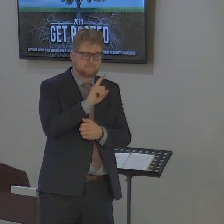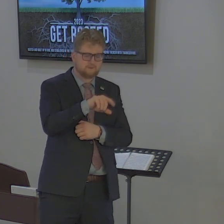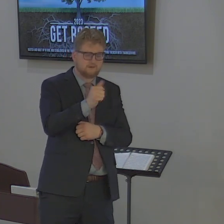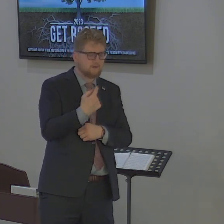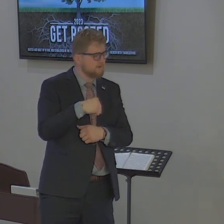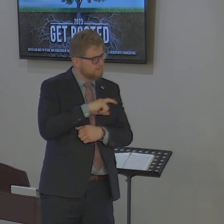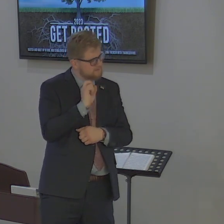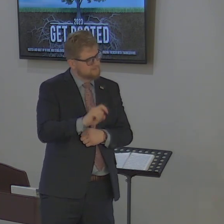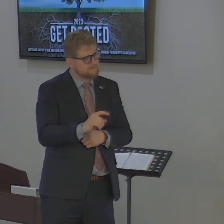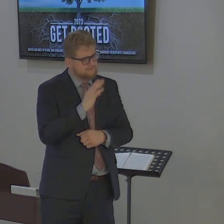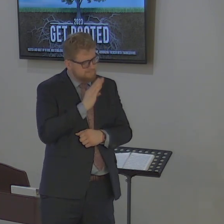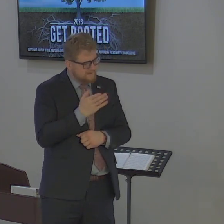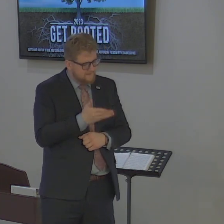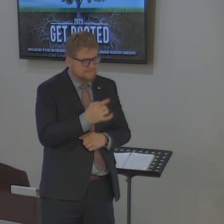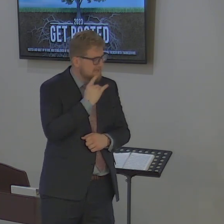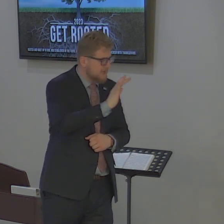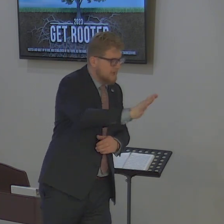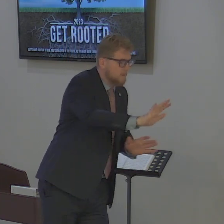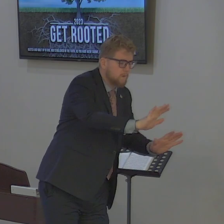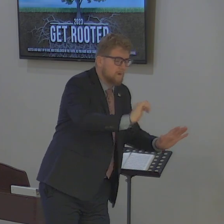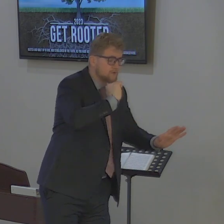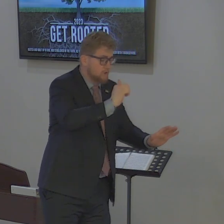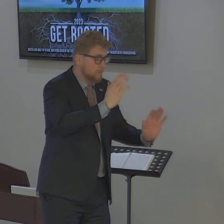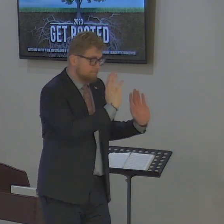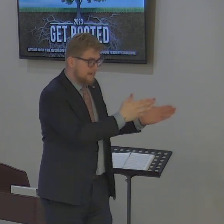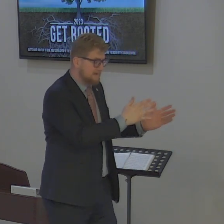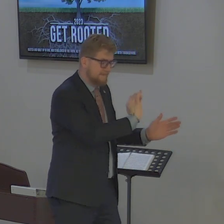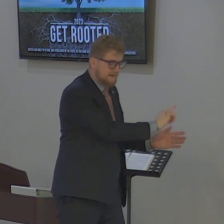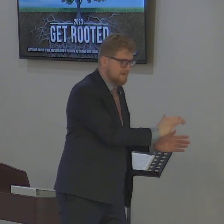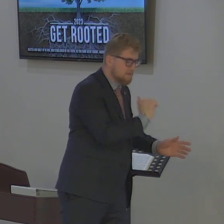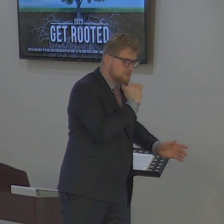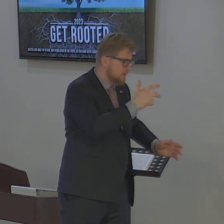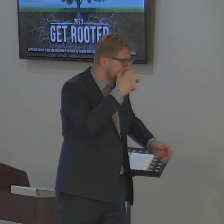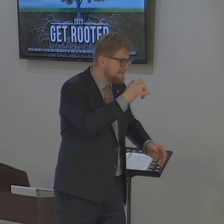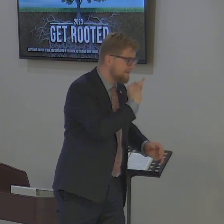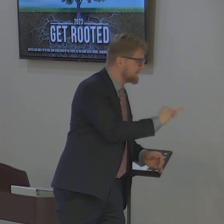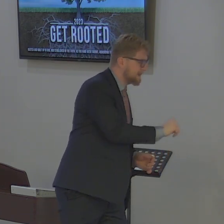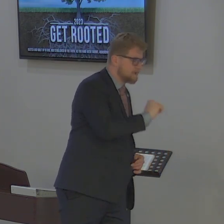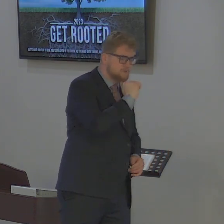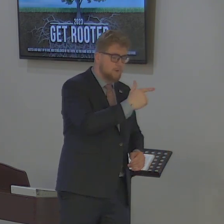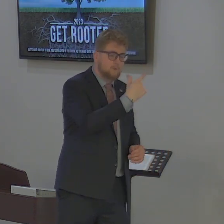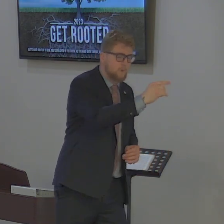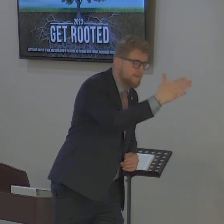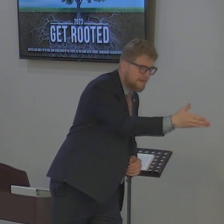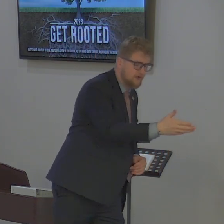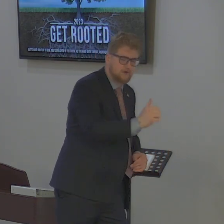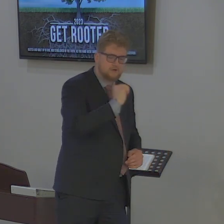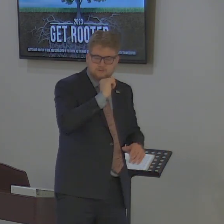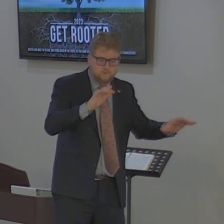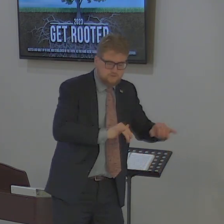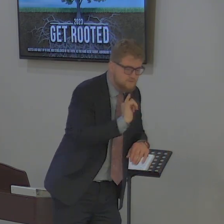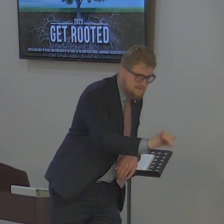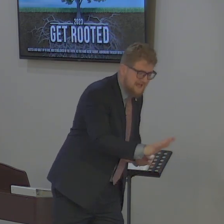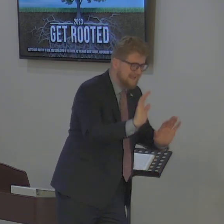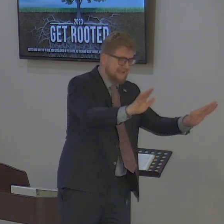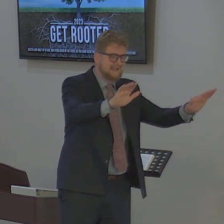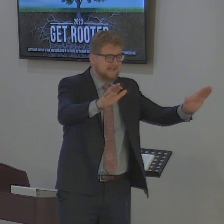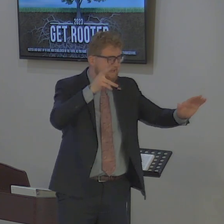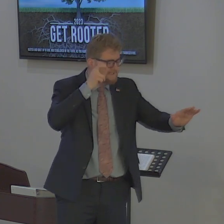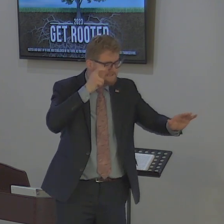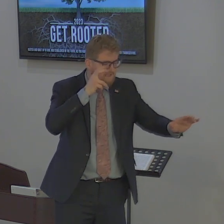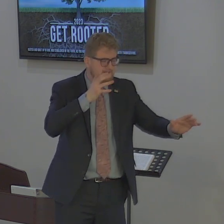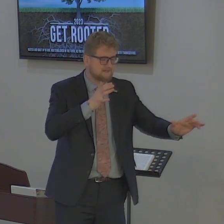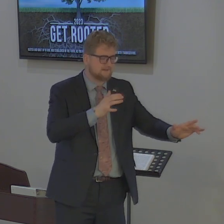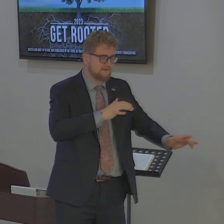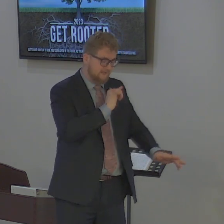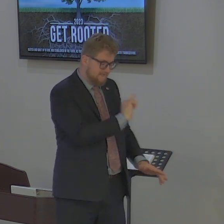there to say, whoa, don't listen to that. Don't look at that. Don't go there. Don't do that. Listen, brother. Listen, sister. That's the